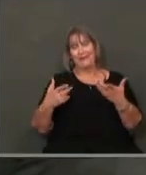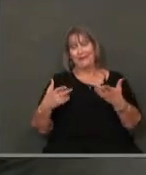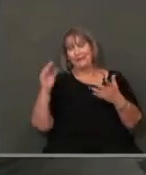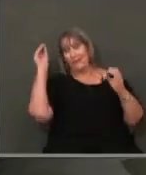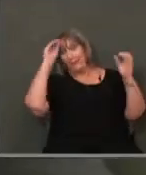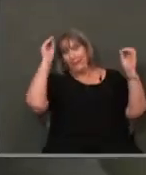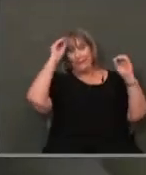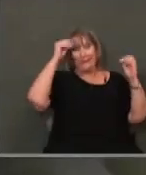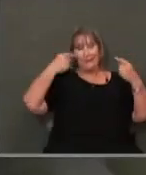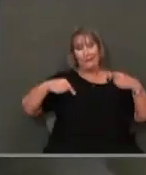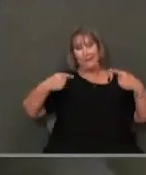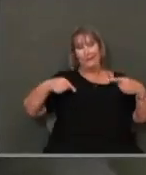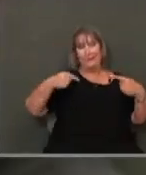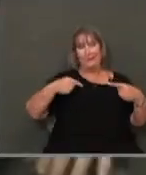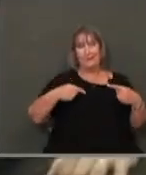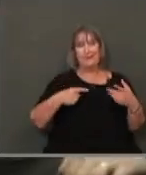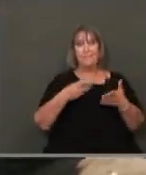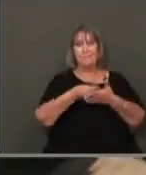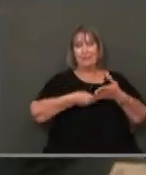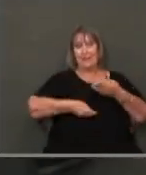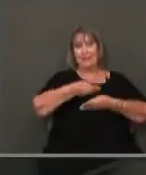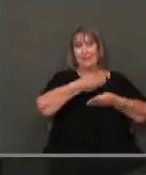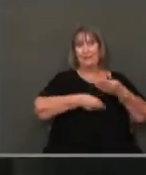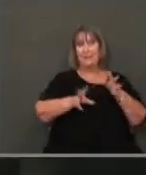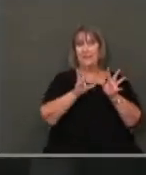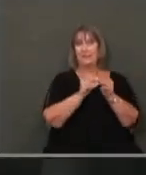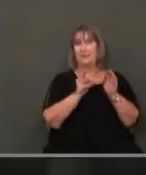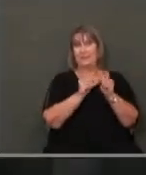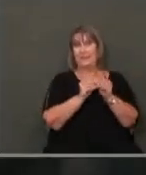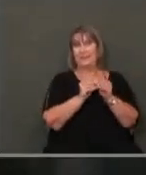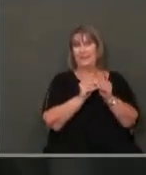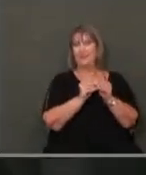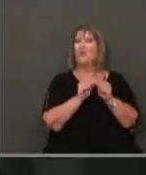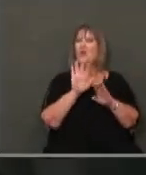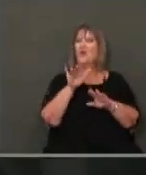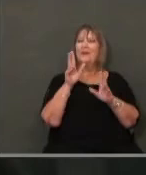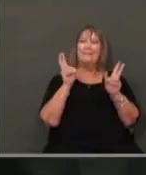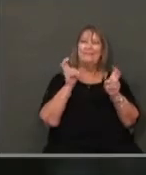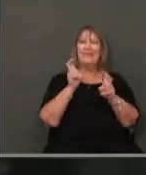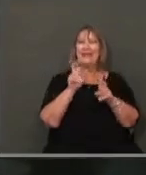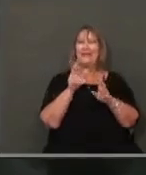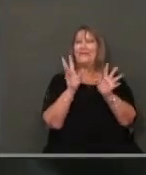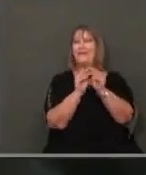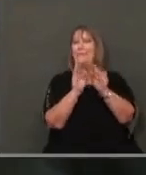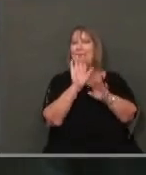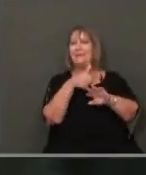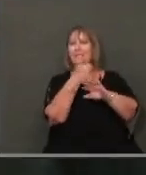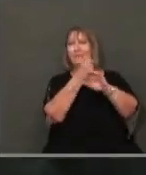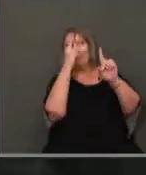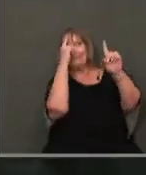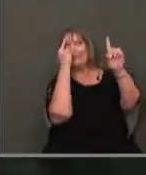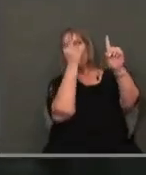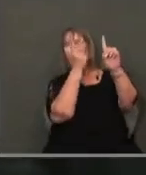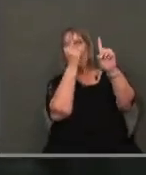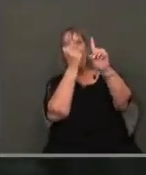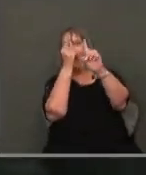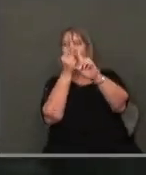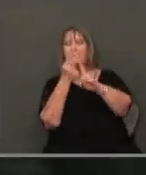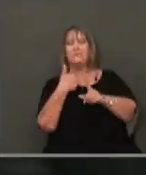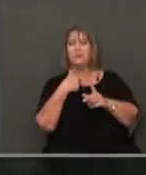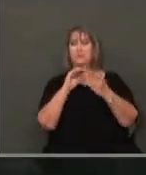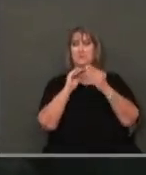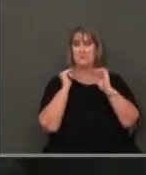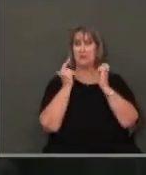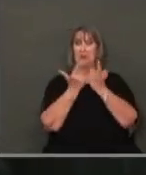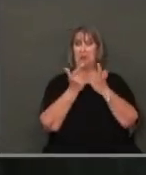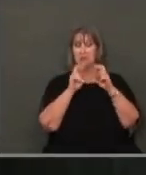is happening at these budget goal setting meetings. So council has been getting together every few days, right,